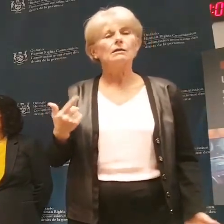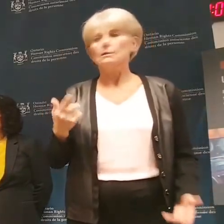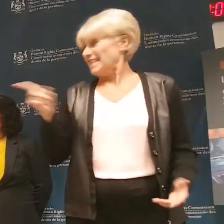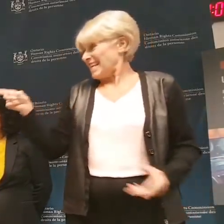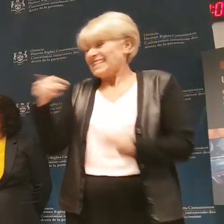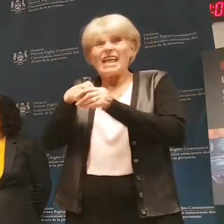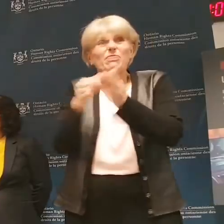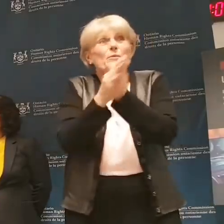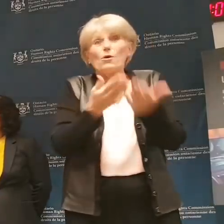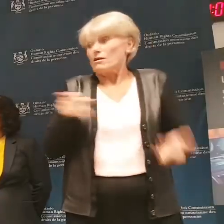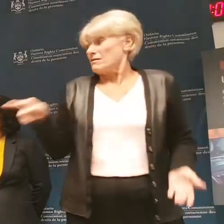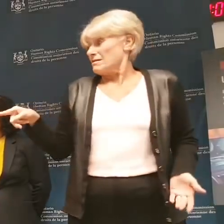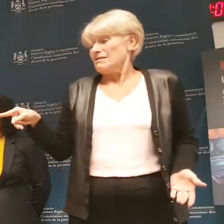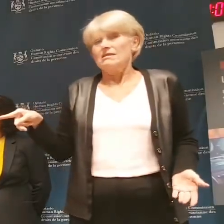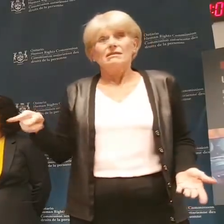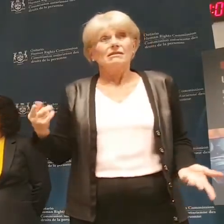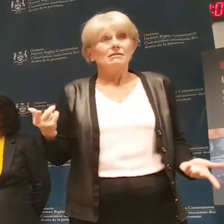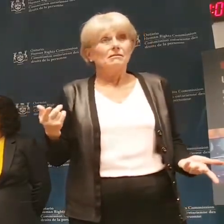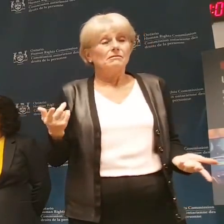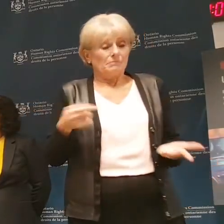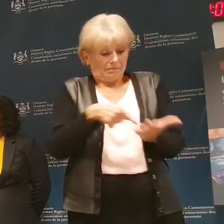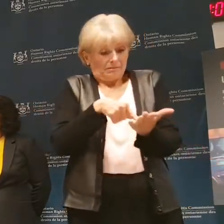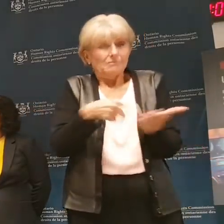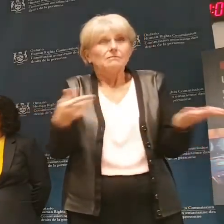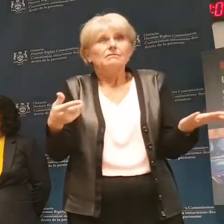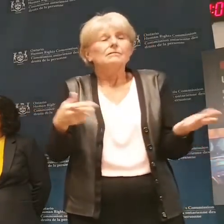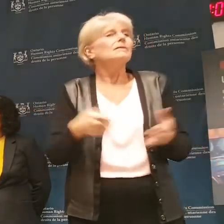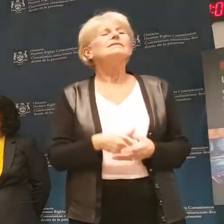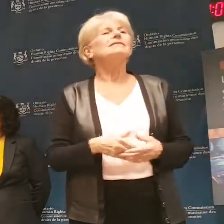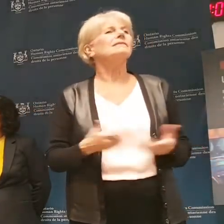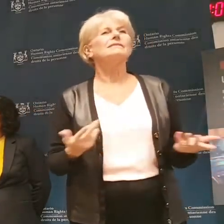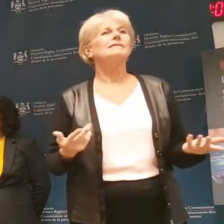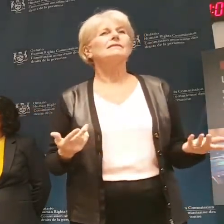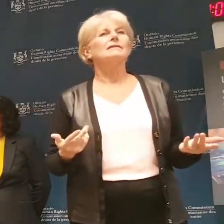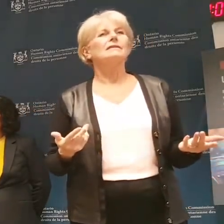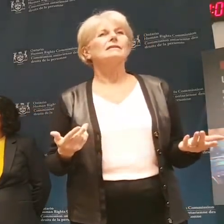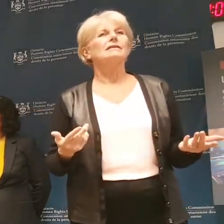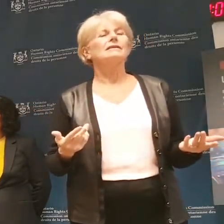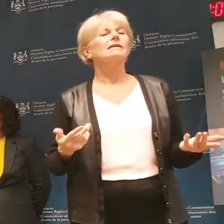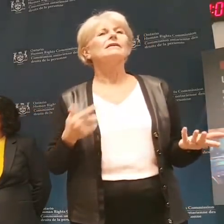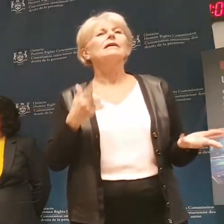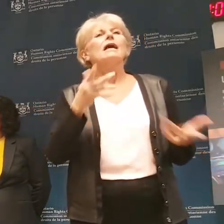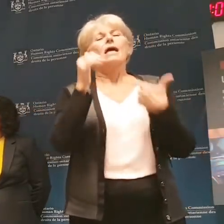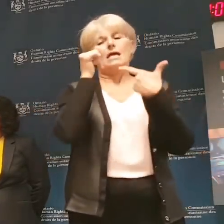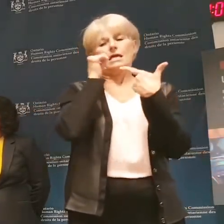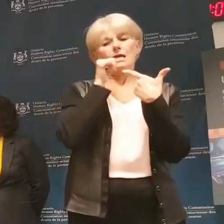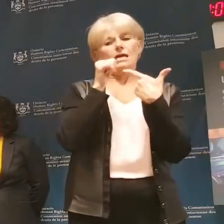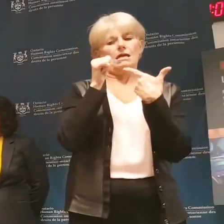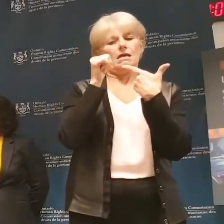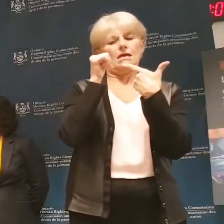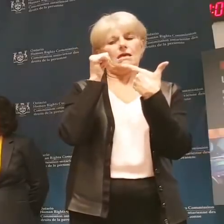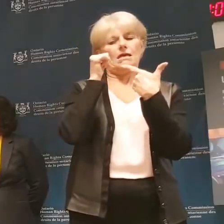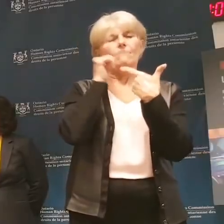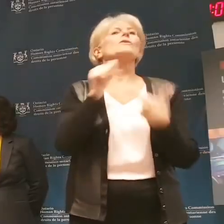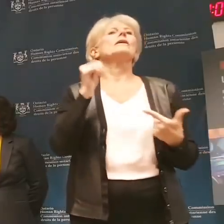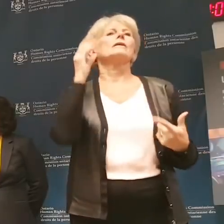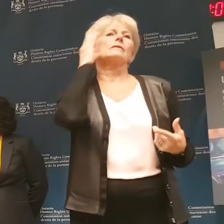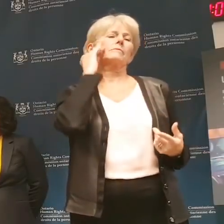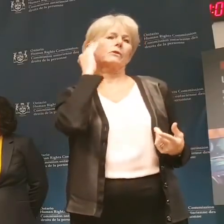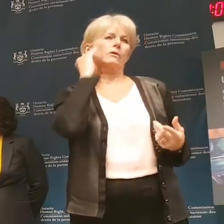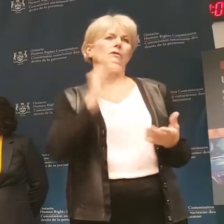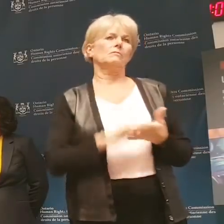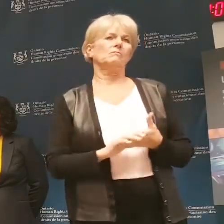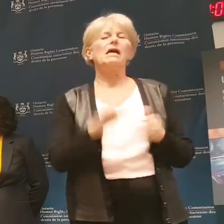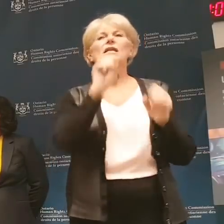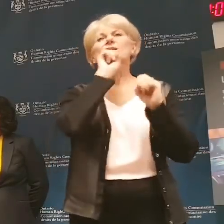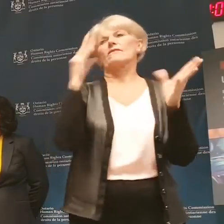book, in the black. So I am saying to you, this is an everyday experience. This is